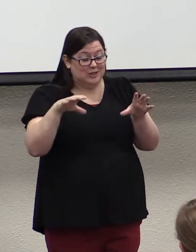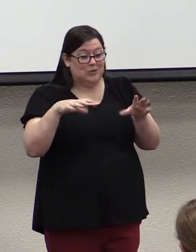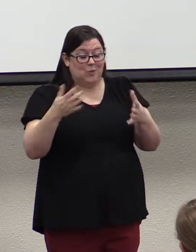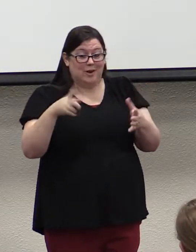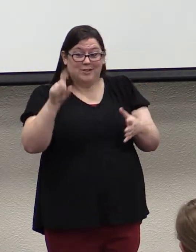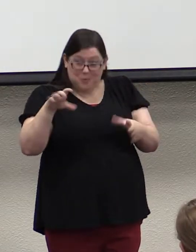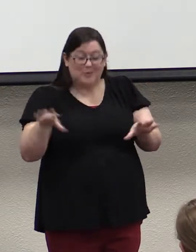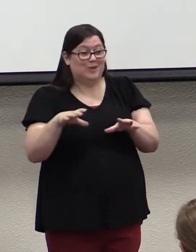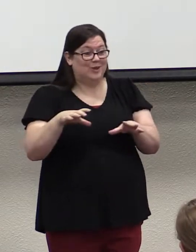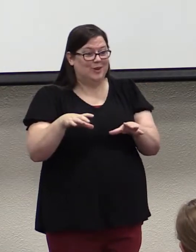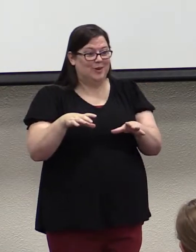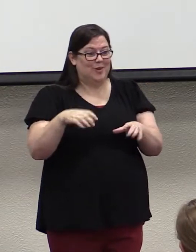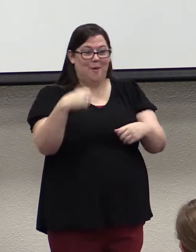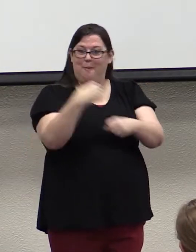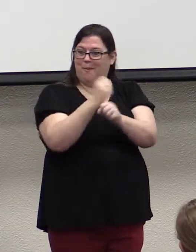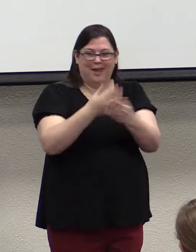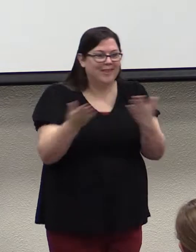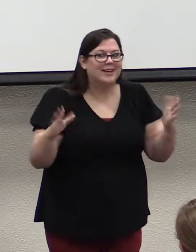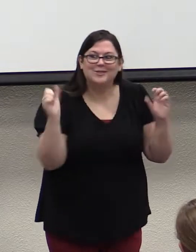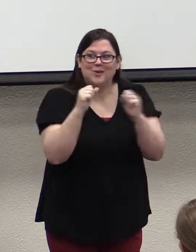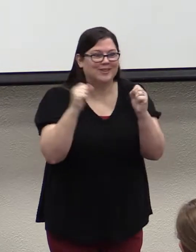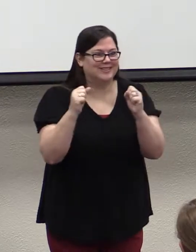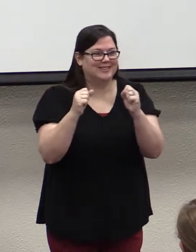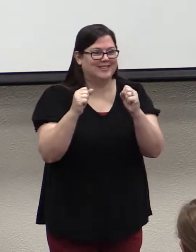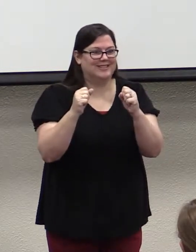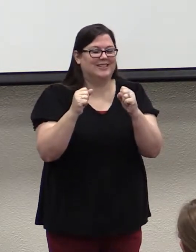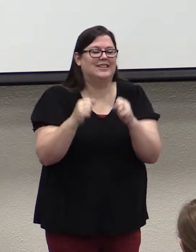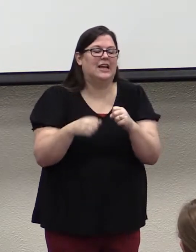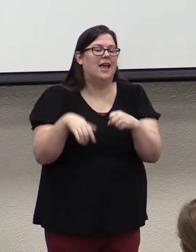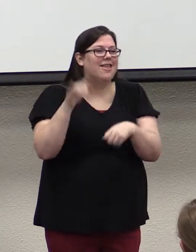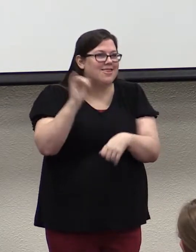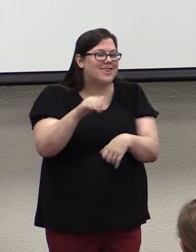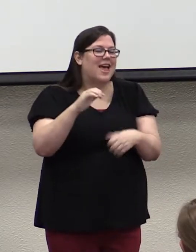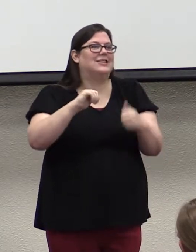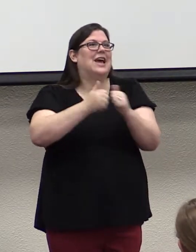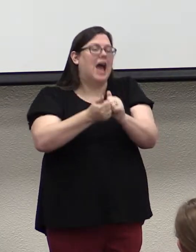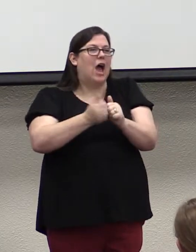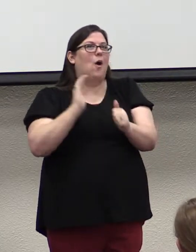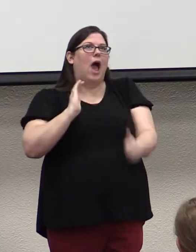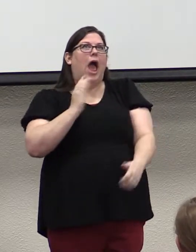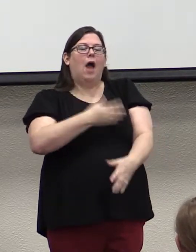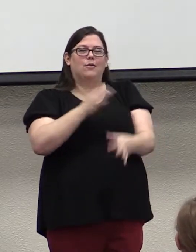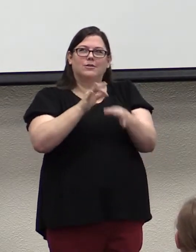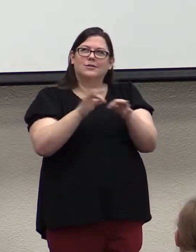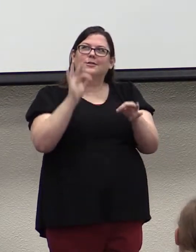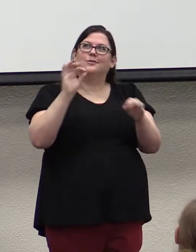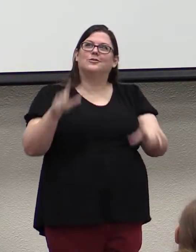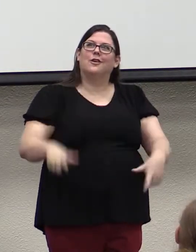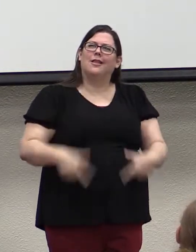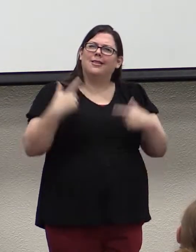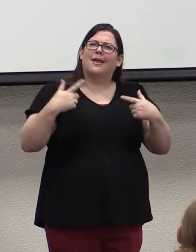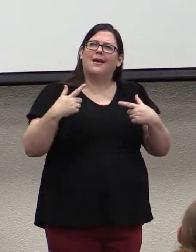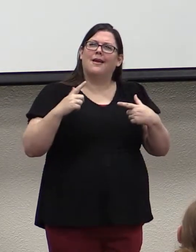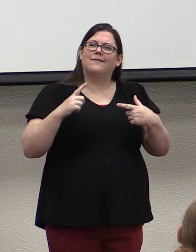do, make stuff cold. I think that's how our spiritual life and